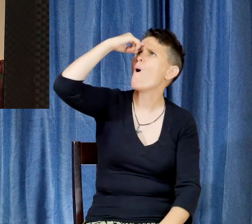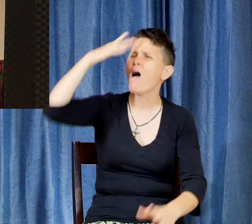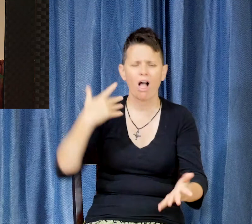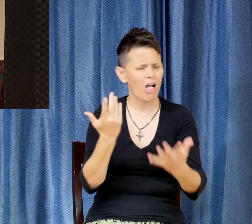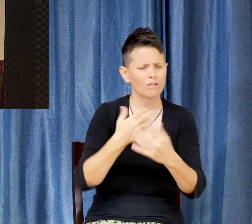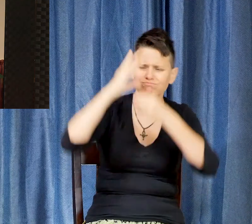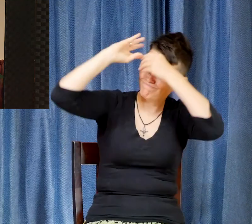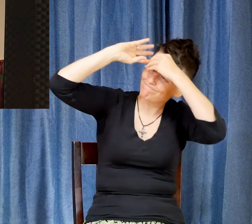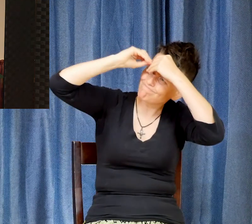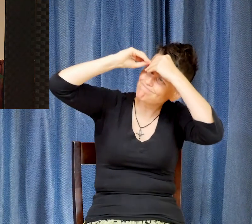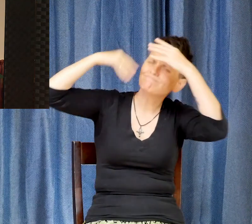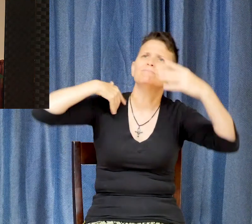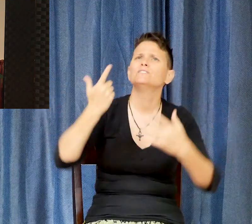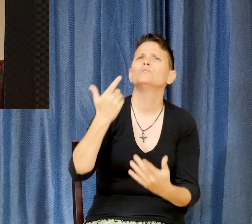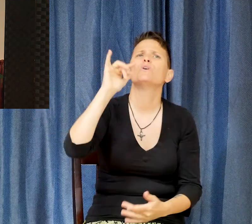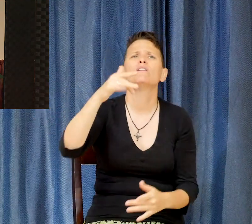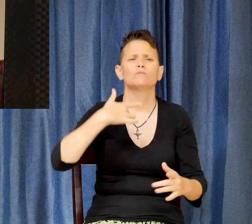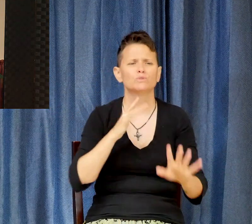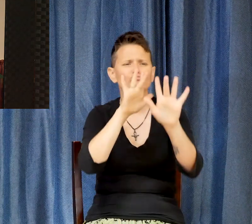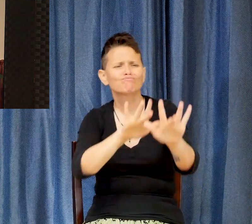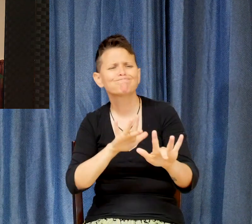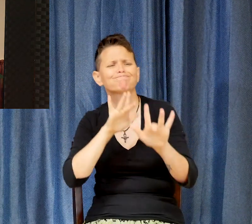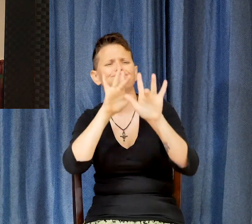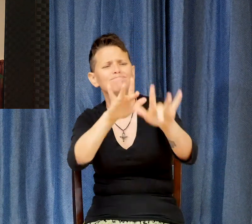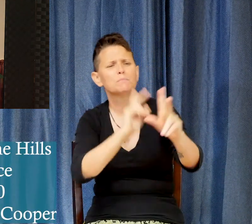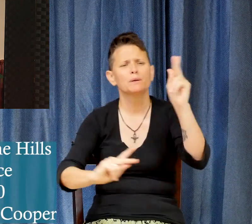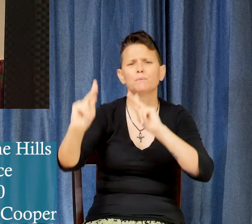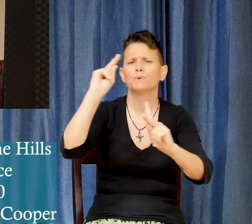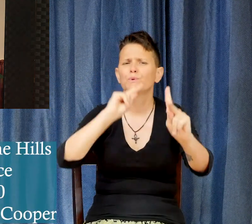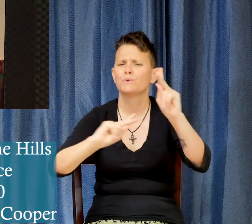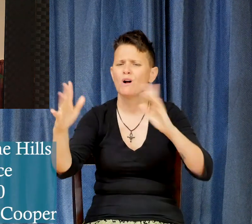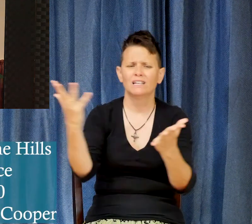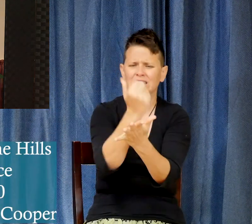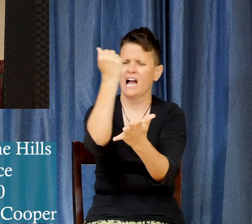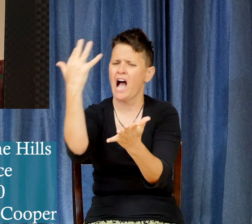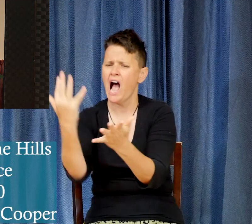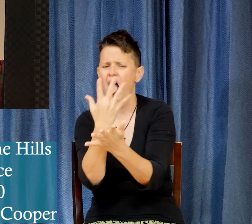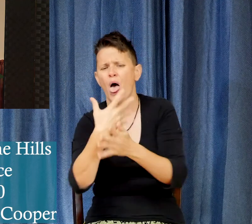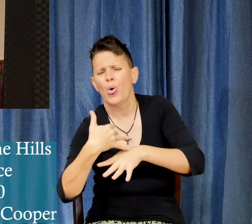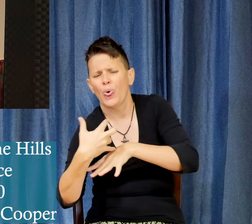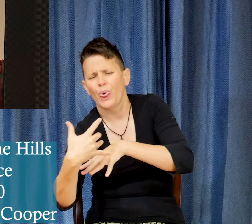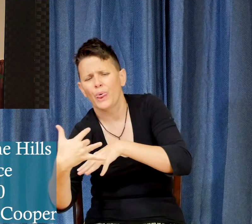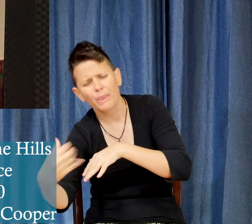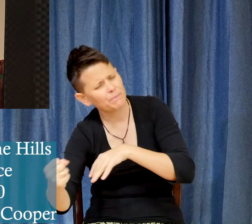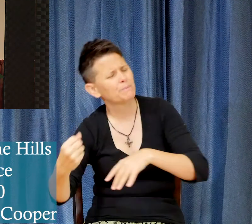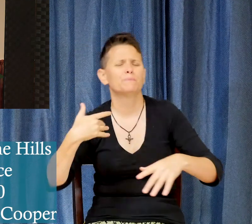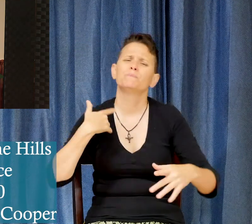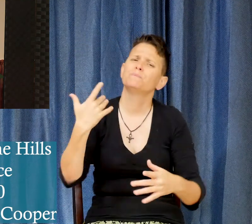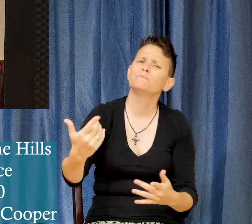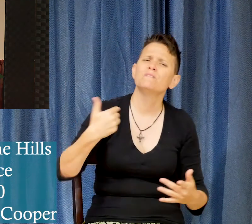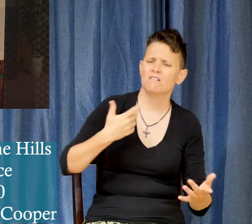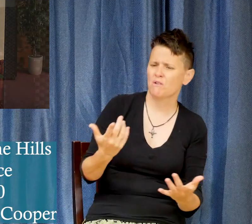doom. Have pity on those whose chances are growing thinner. There ain't